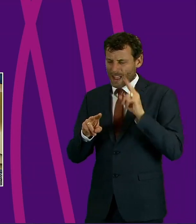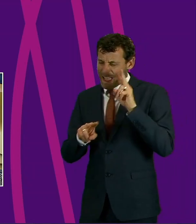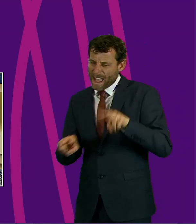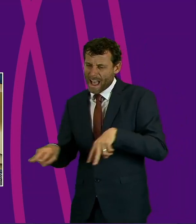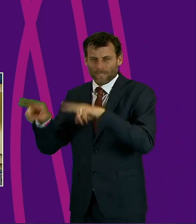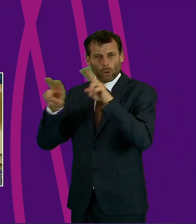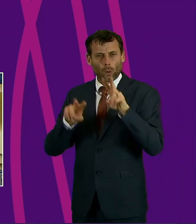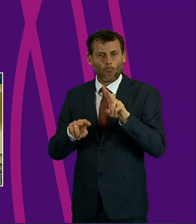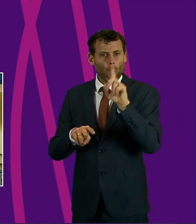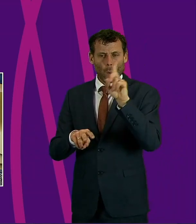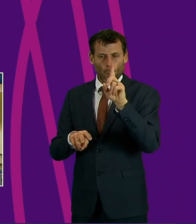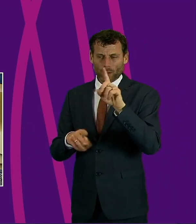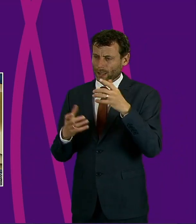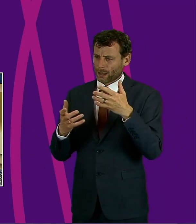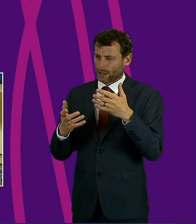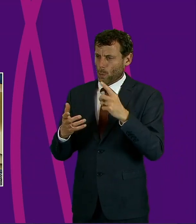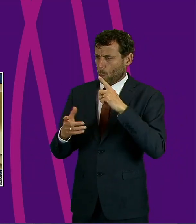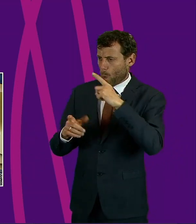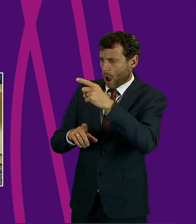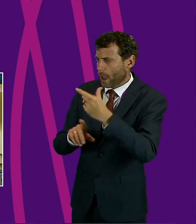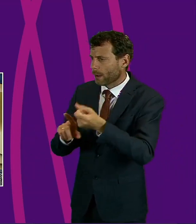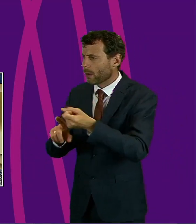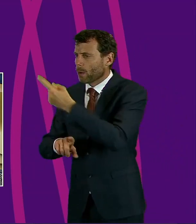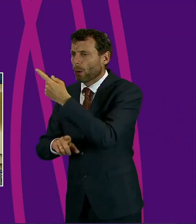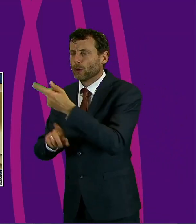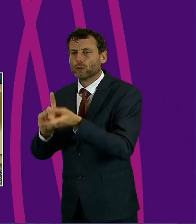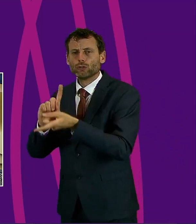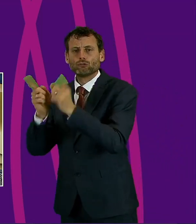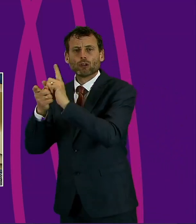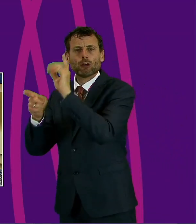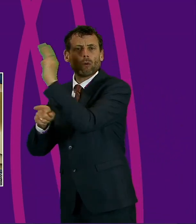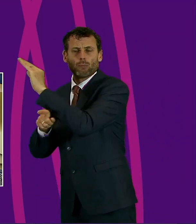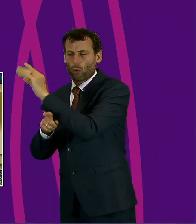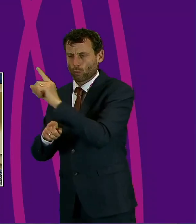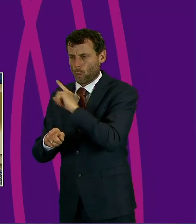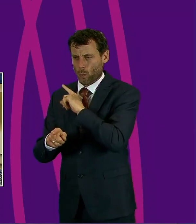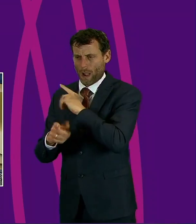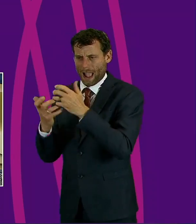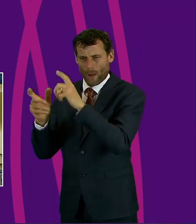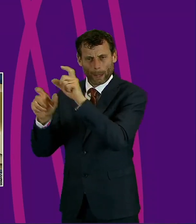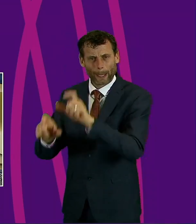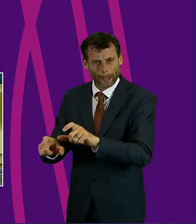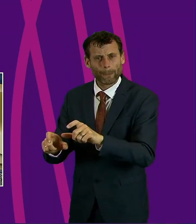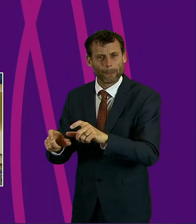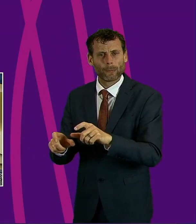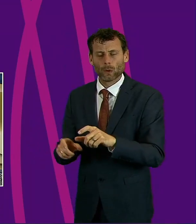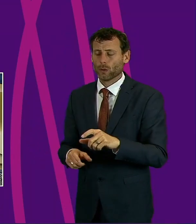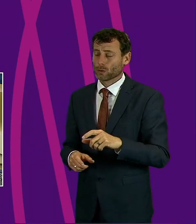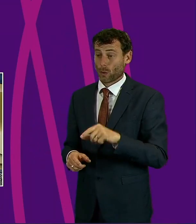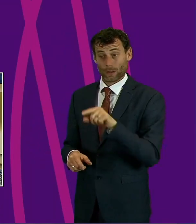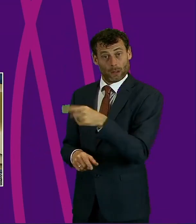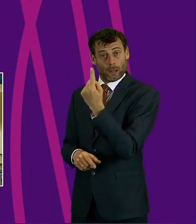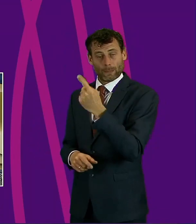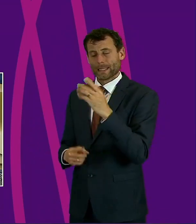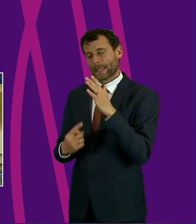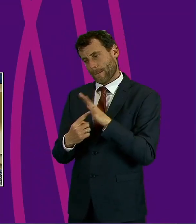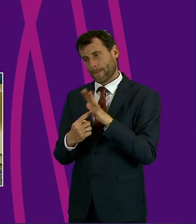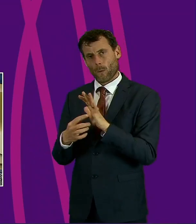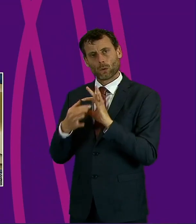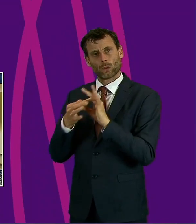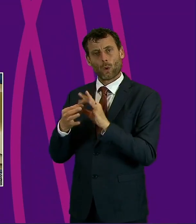the barriers and the issues there, and there's been good cooperation, obviously hampered as many other things have been with this crisis, but good cooperation between